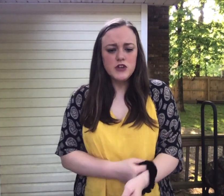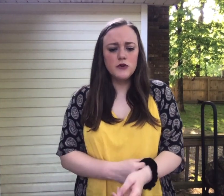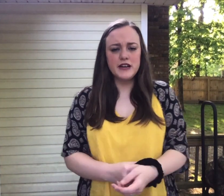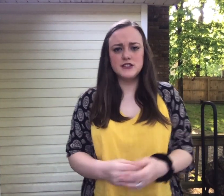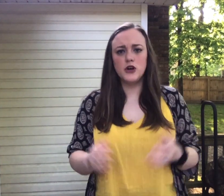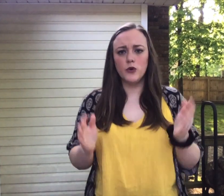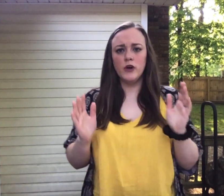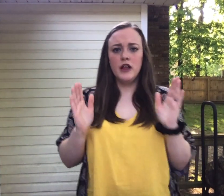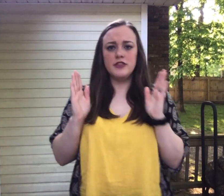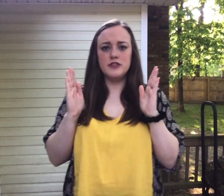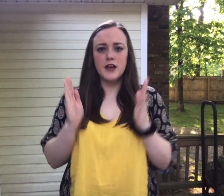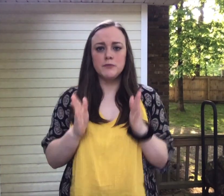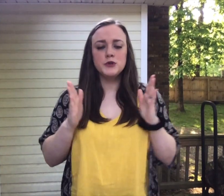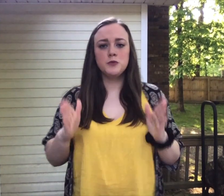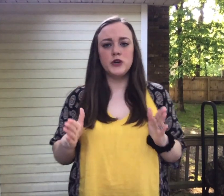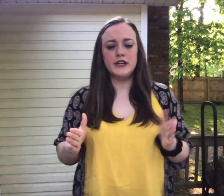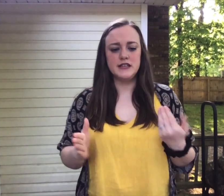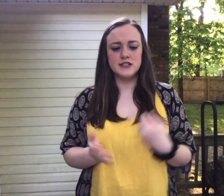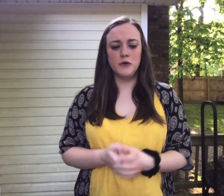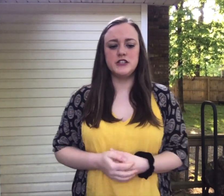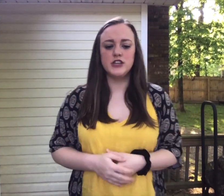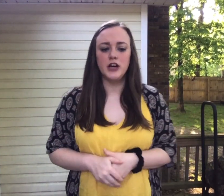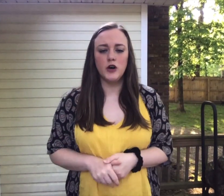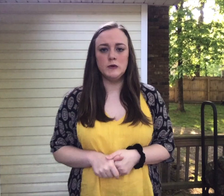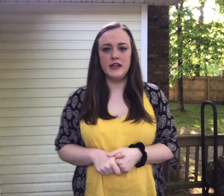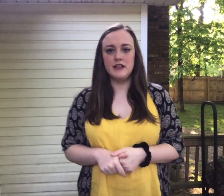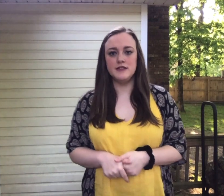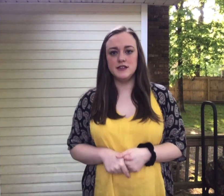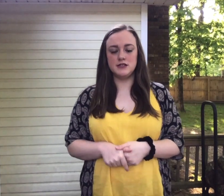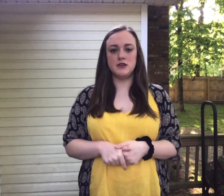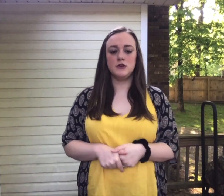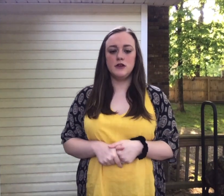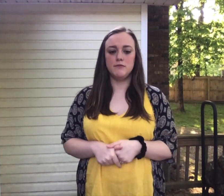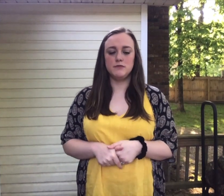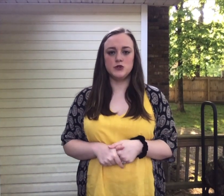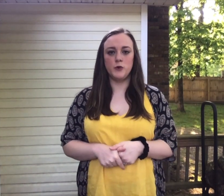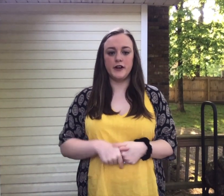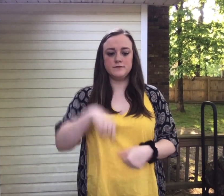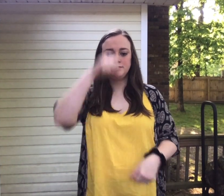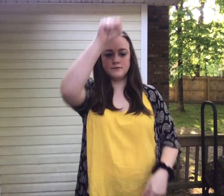Okay, so number 1 is going to go in this square.